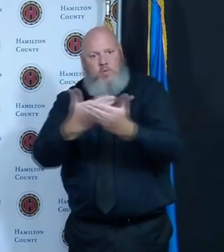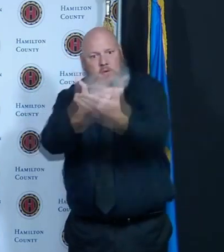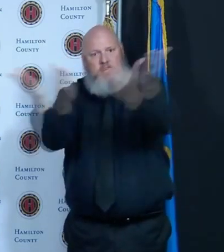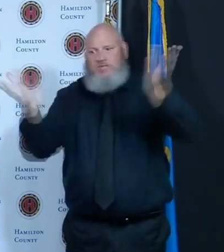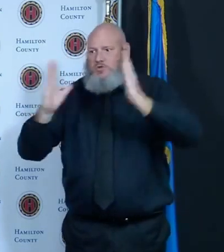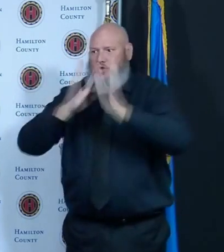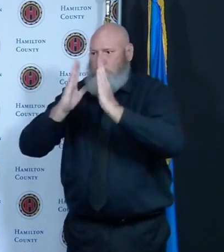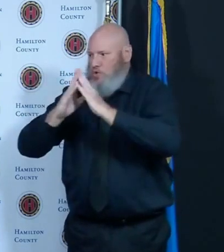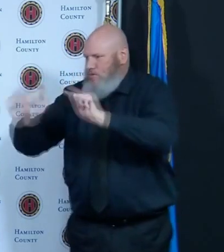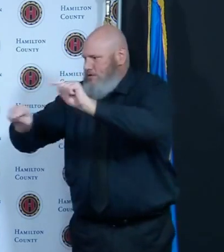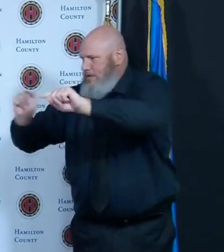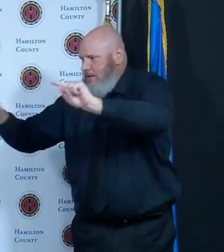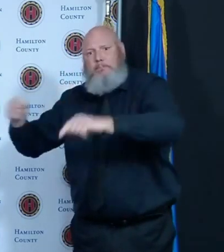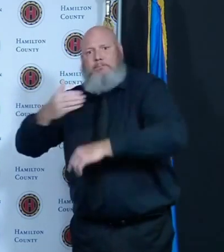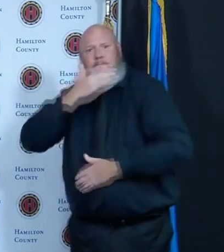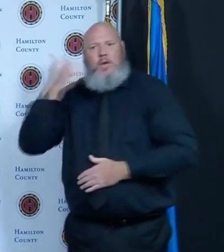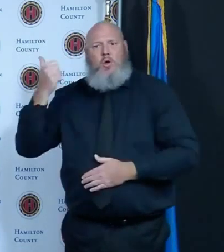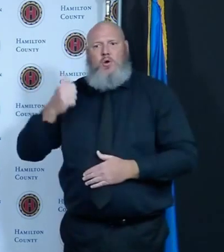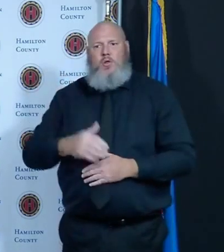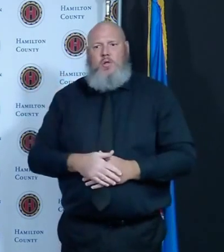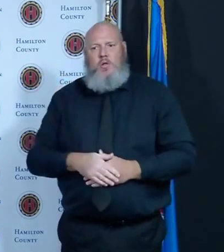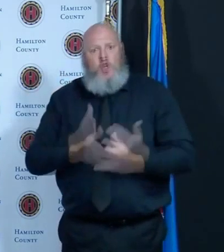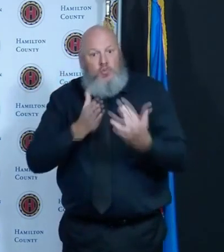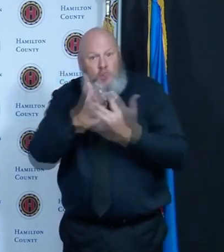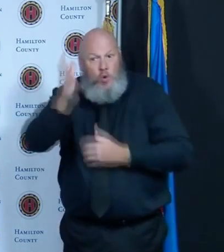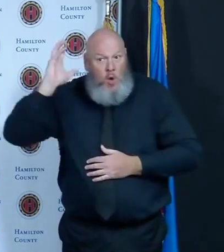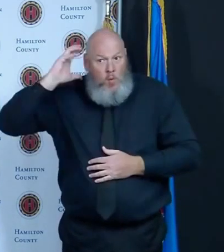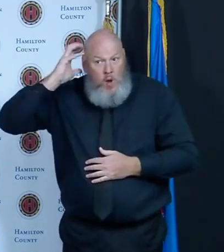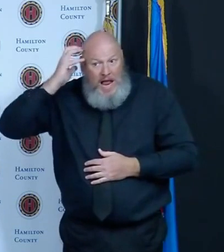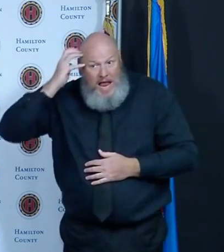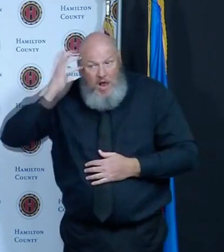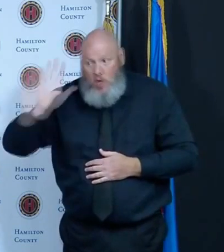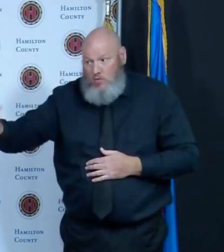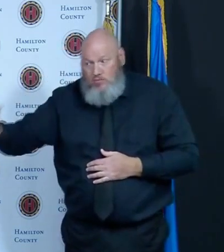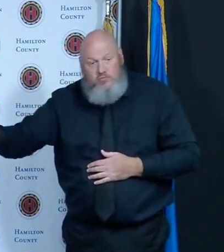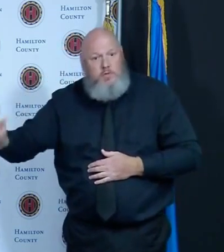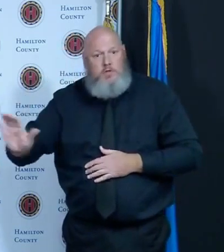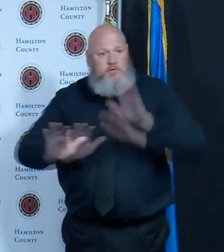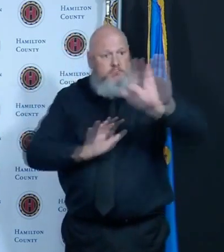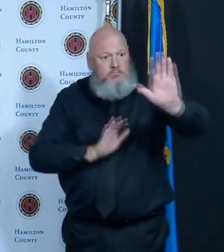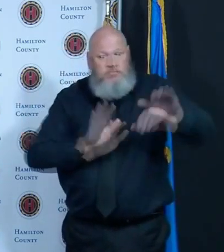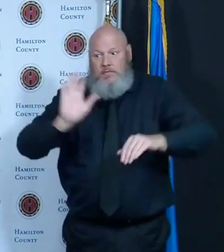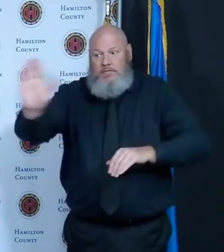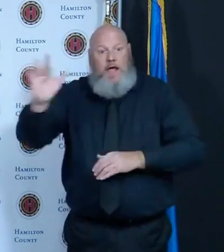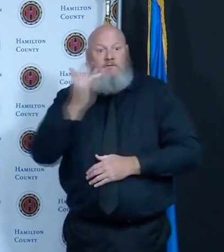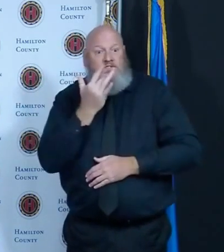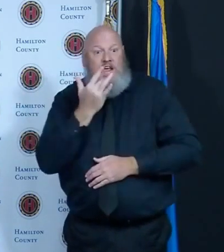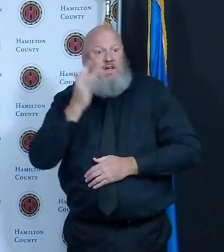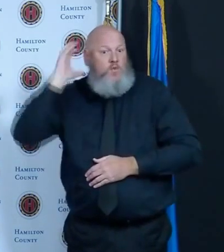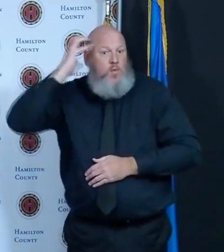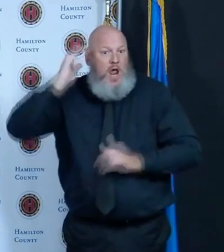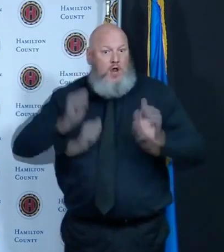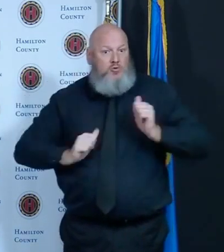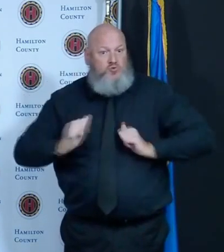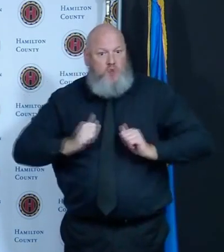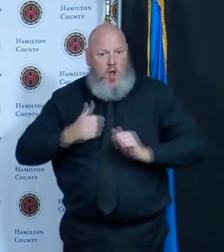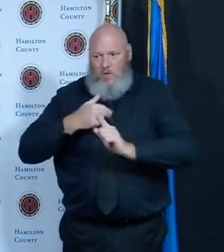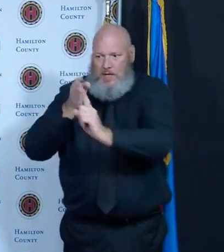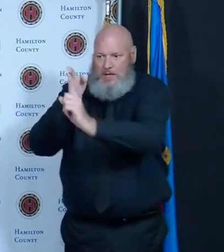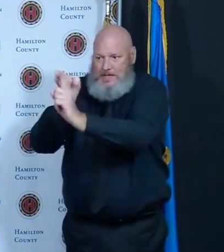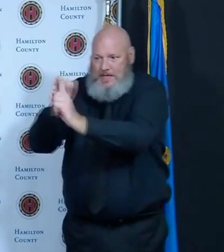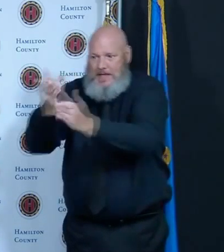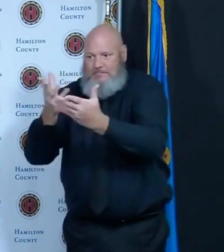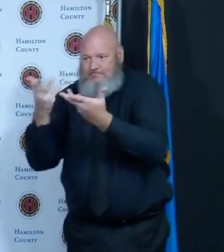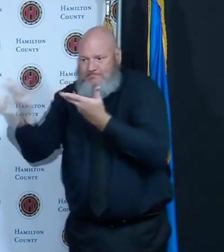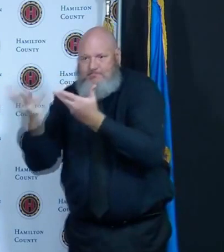other commissioners are doing some of that as well. And so I want to give a more crystal clear example of what the county can do in that space. So